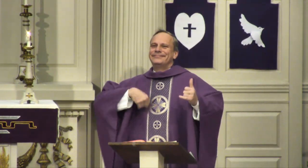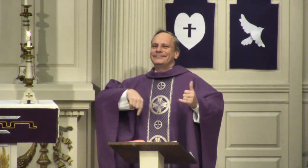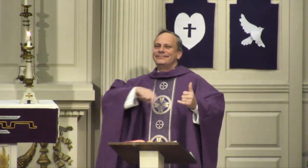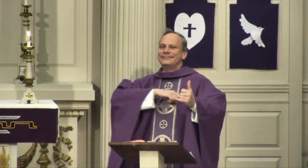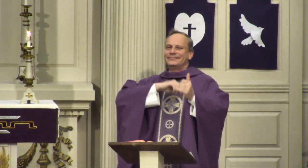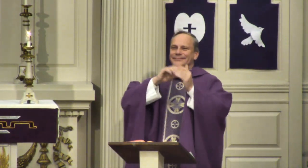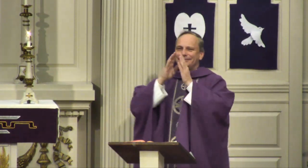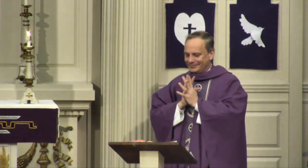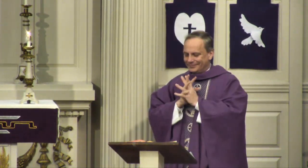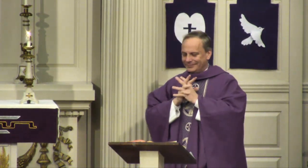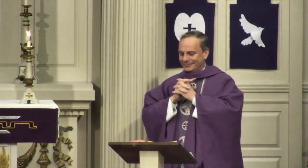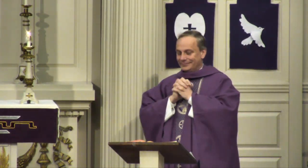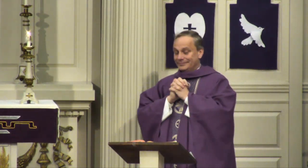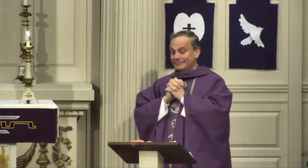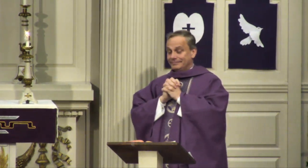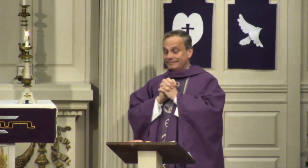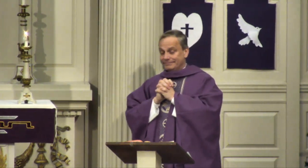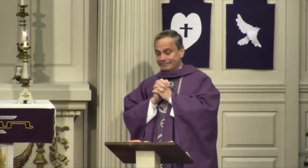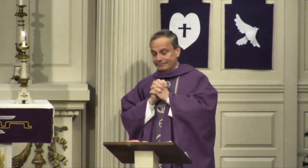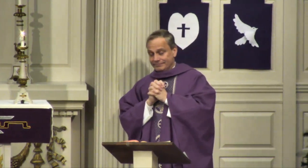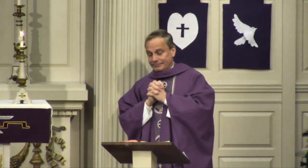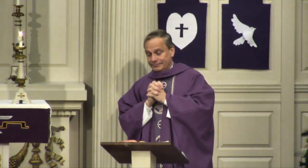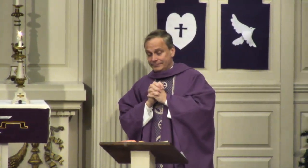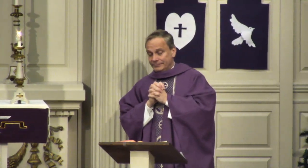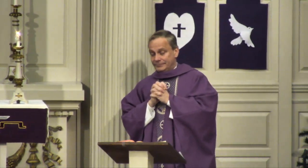Let us pray.